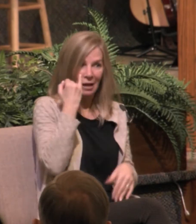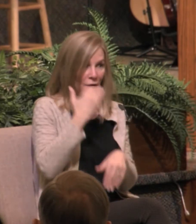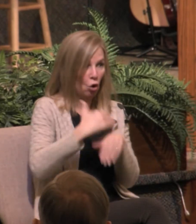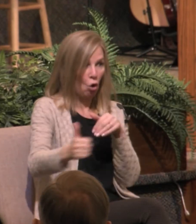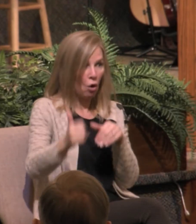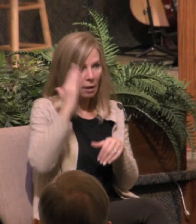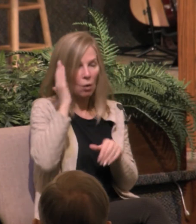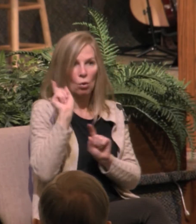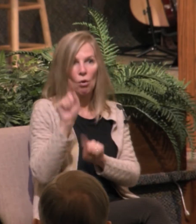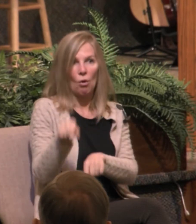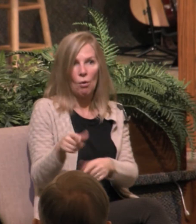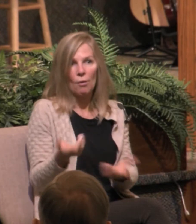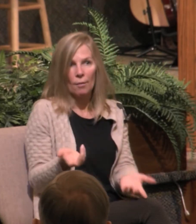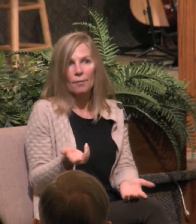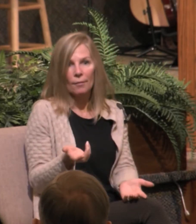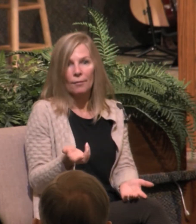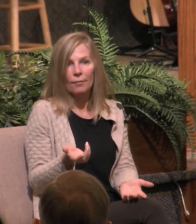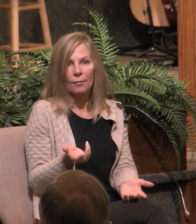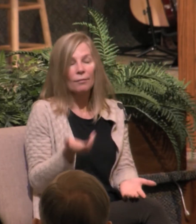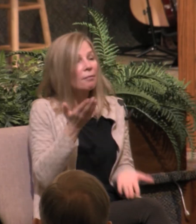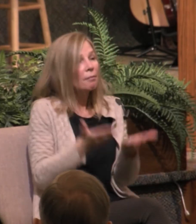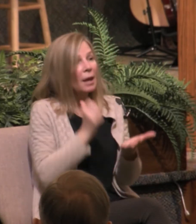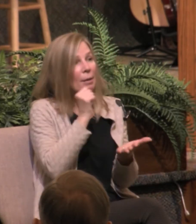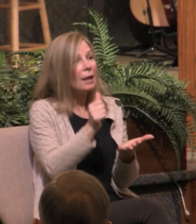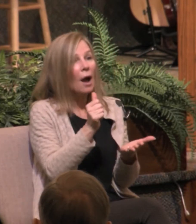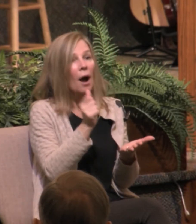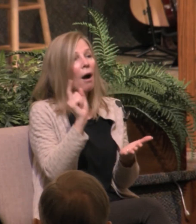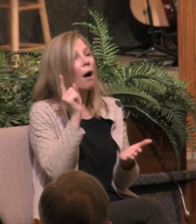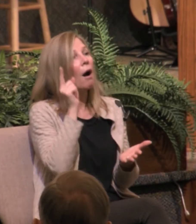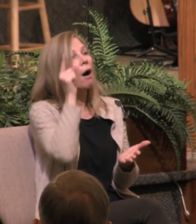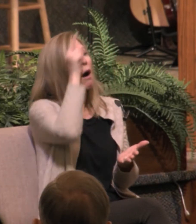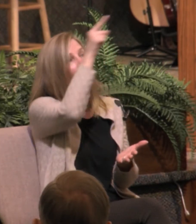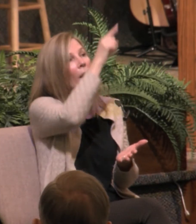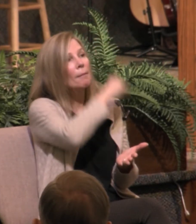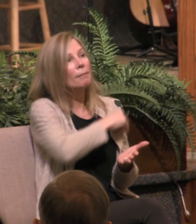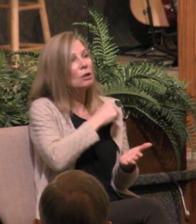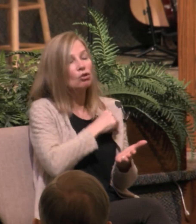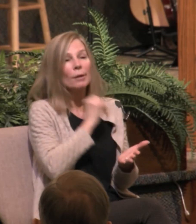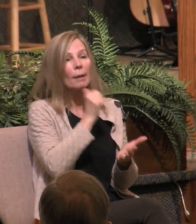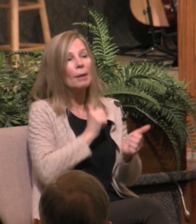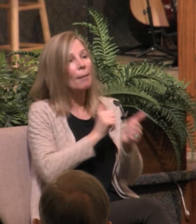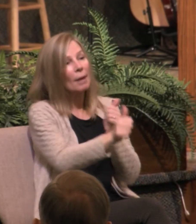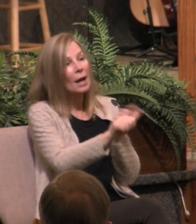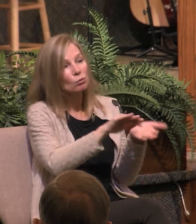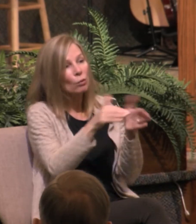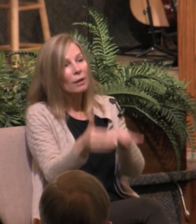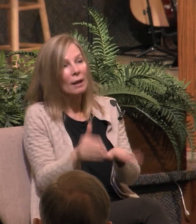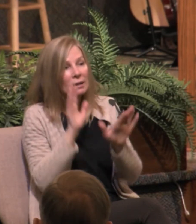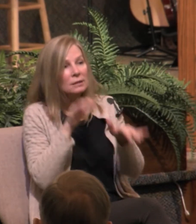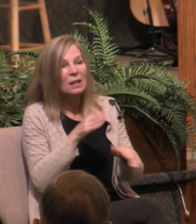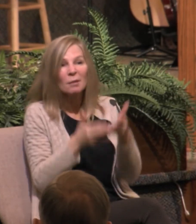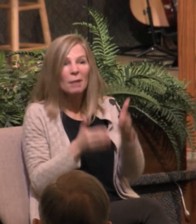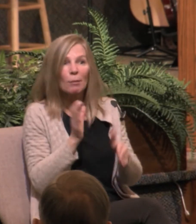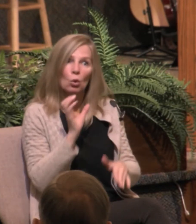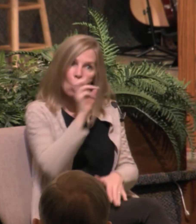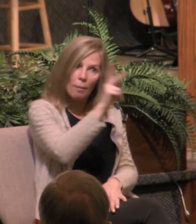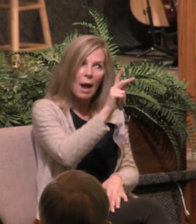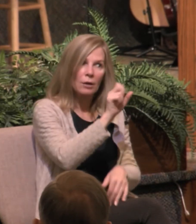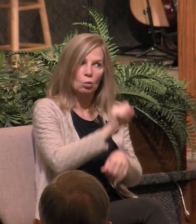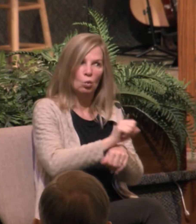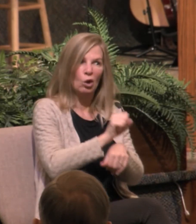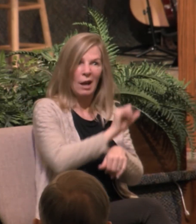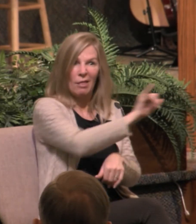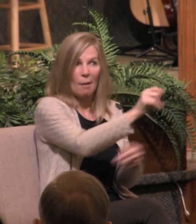going to go. And it may not be overseas in missions. It may not be passing through the Dead Sea. It may just be you go back to work at that